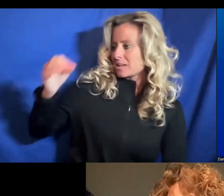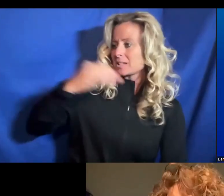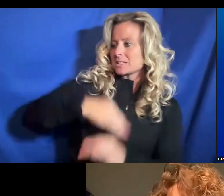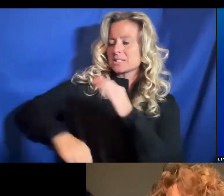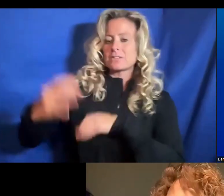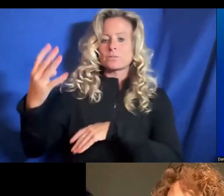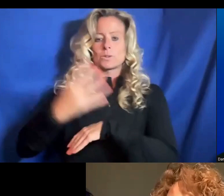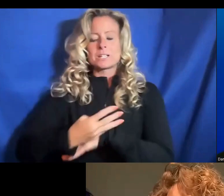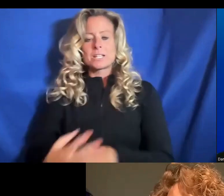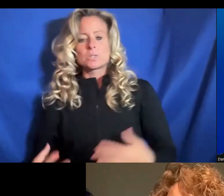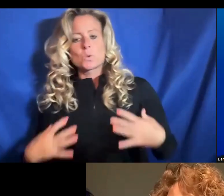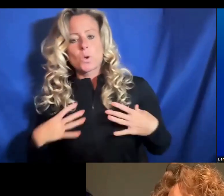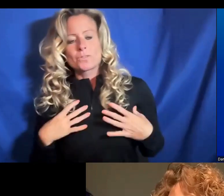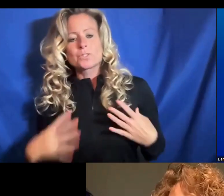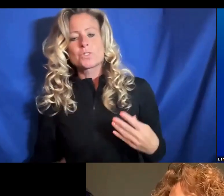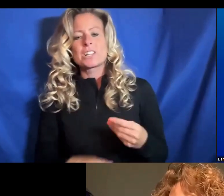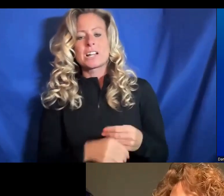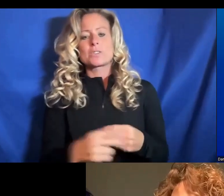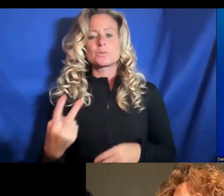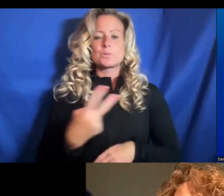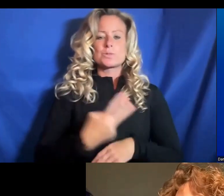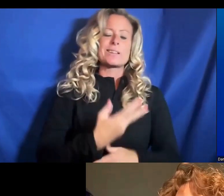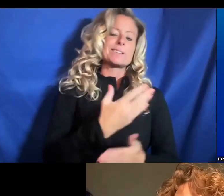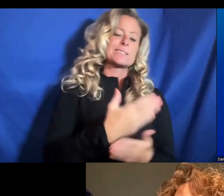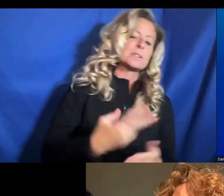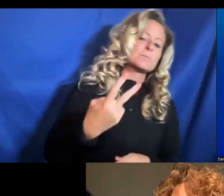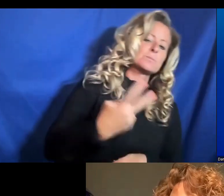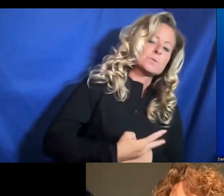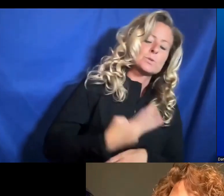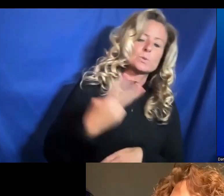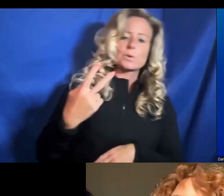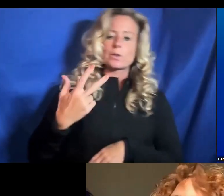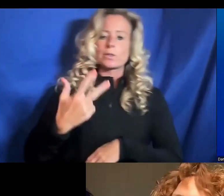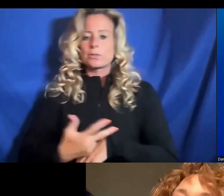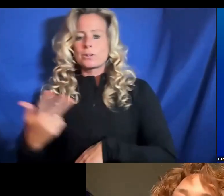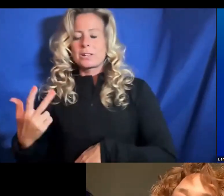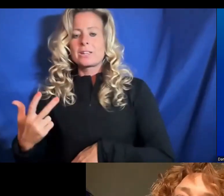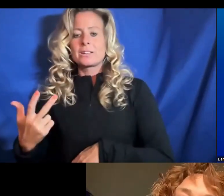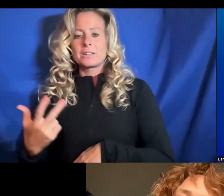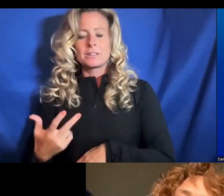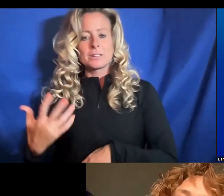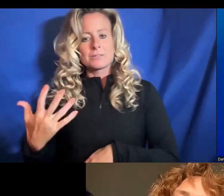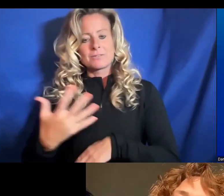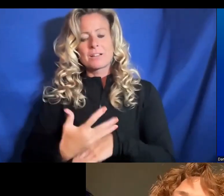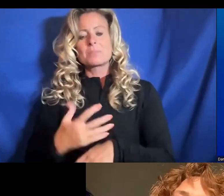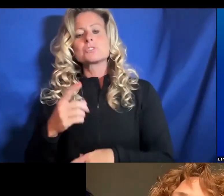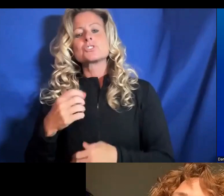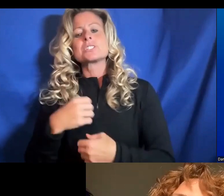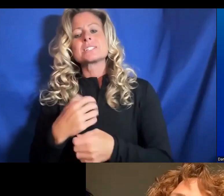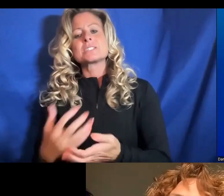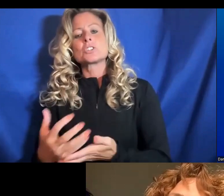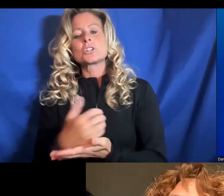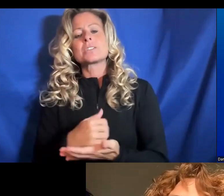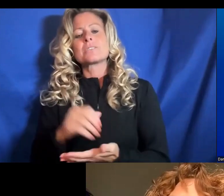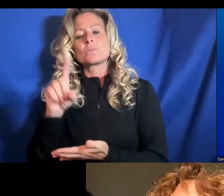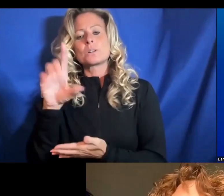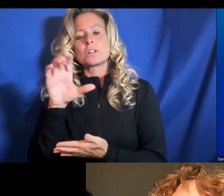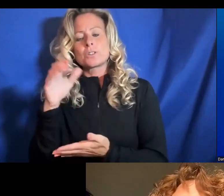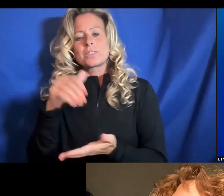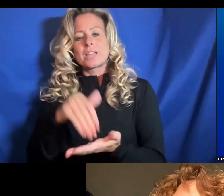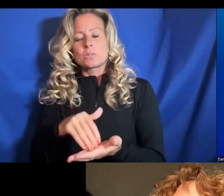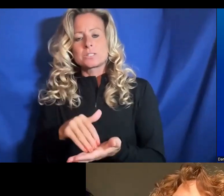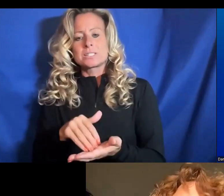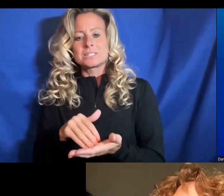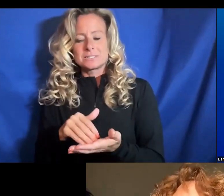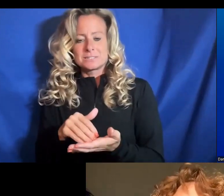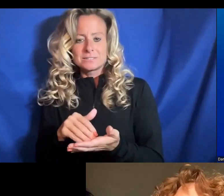So she puts in those extra 2 days. Some do 3 days. She does five. She's making $100,000 or more a year. So I think that's really Yeah, I think